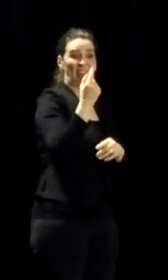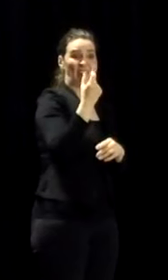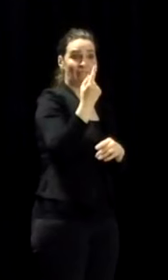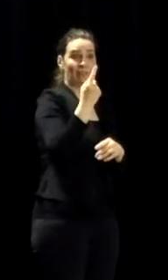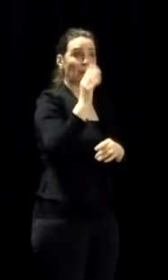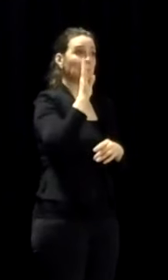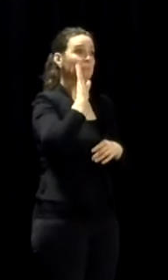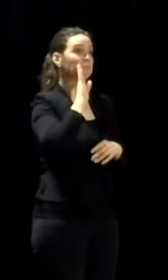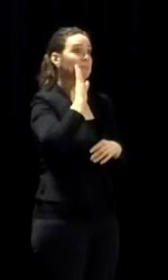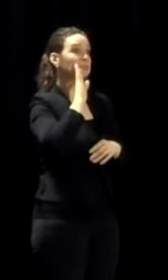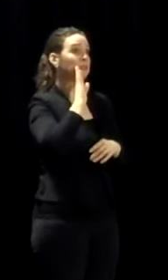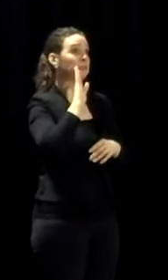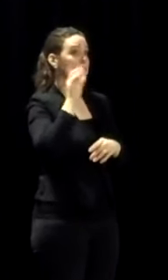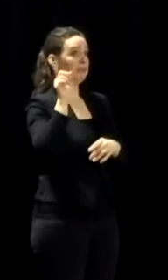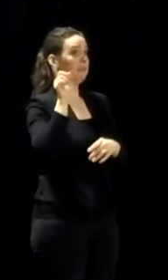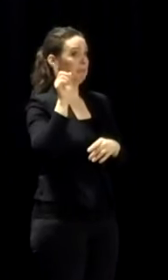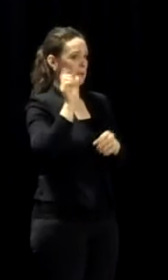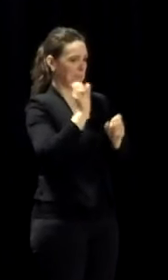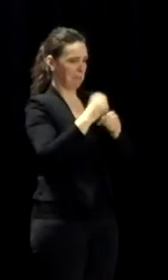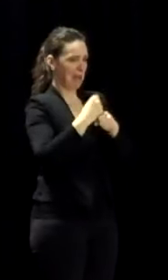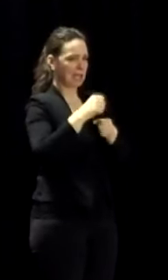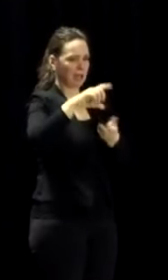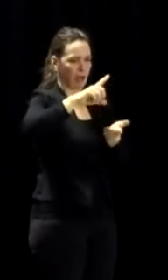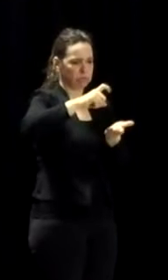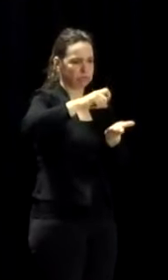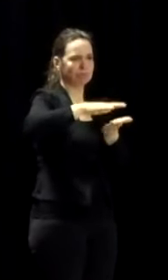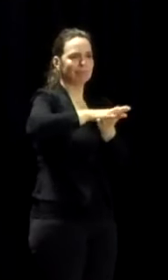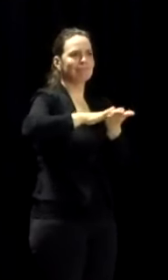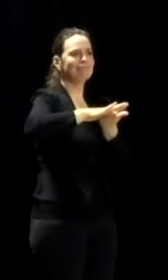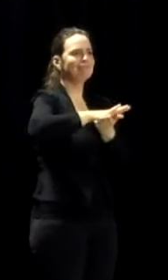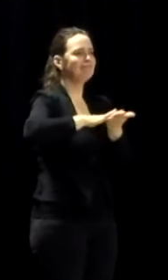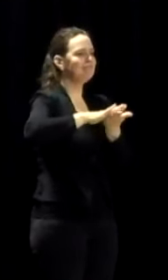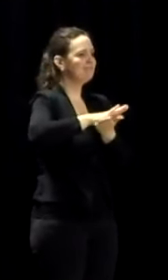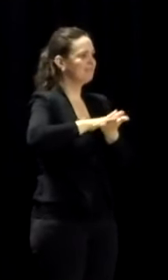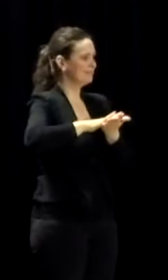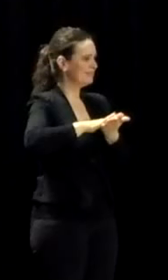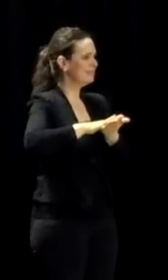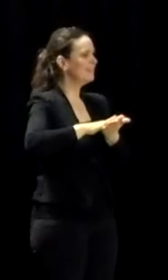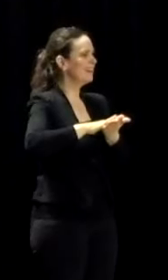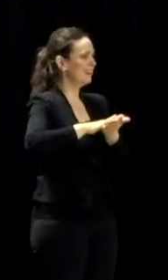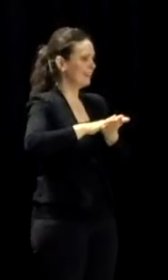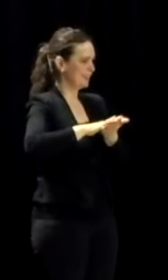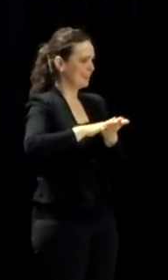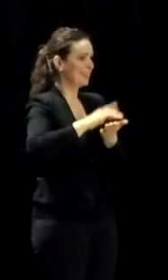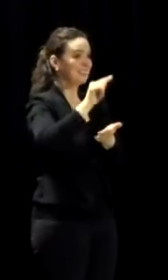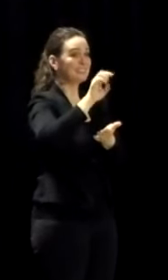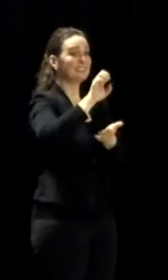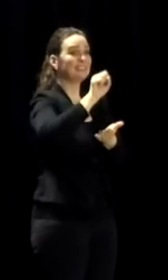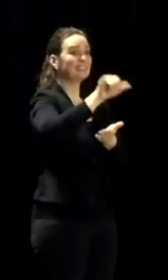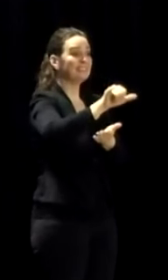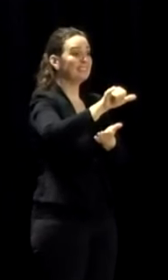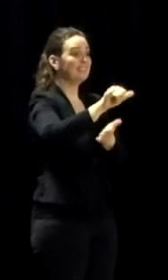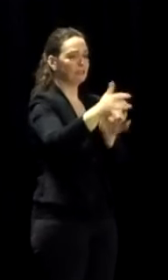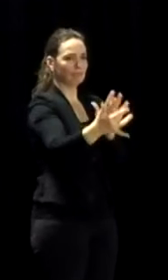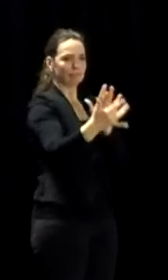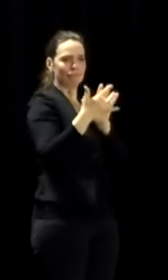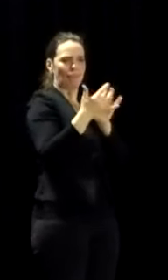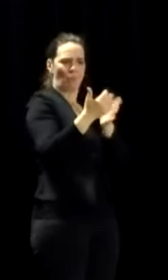that, the Tessie Plastics has reached out, and they have the ability to